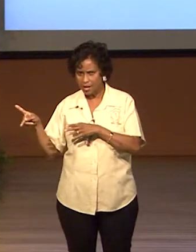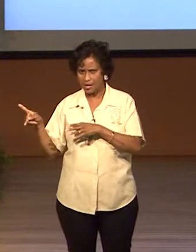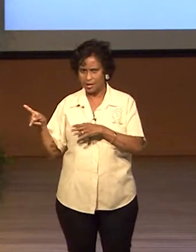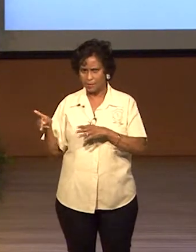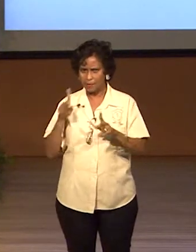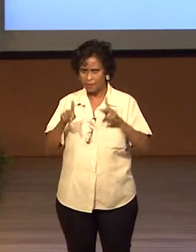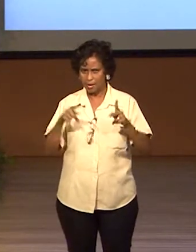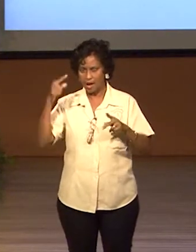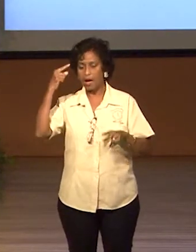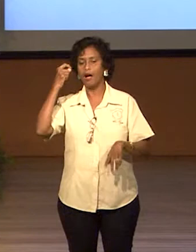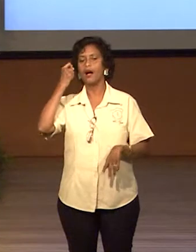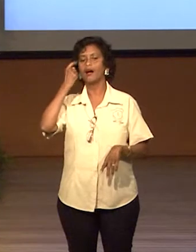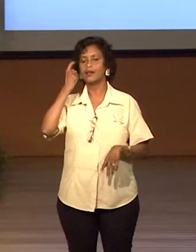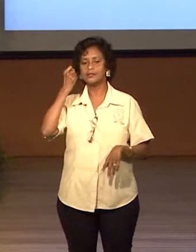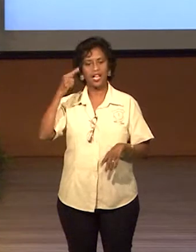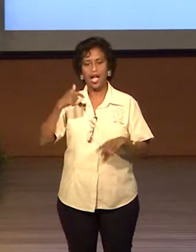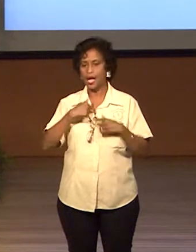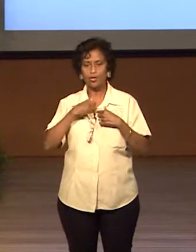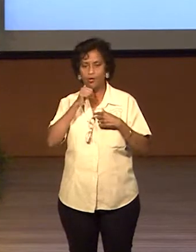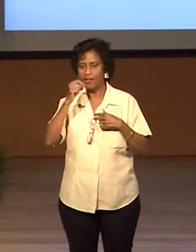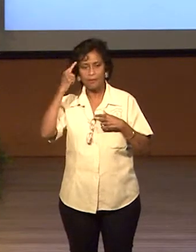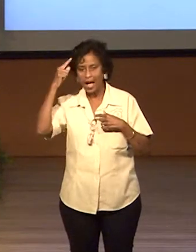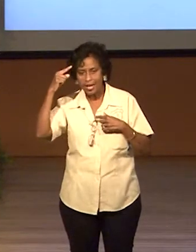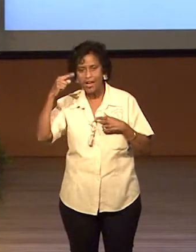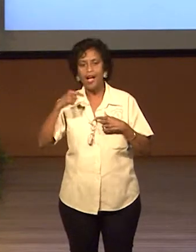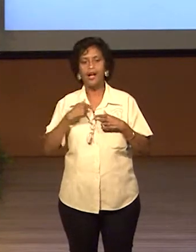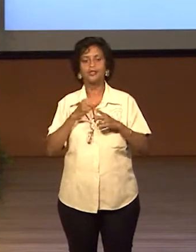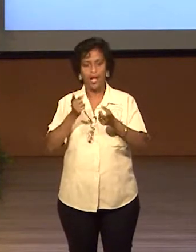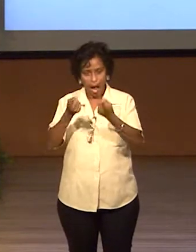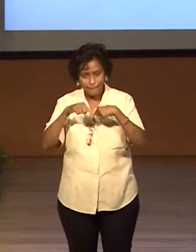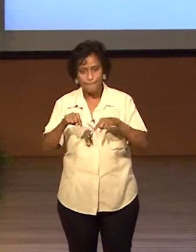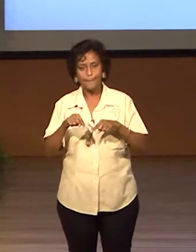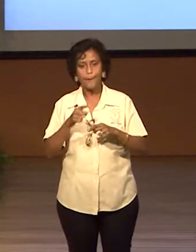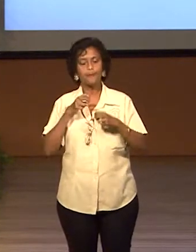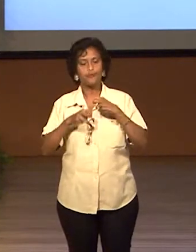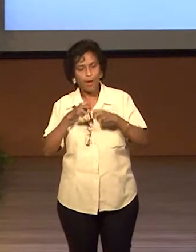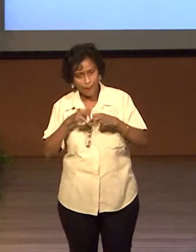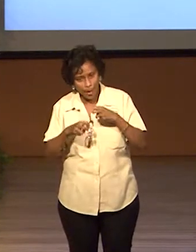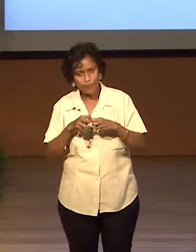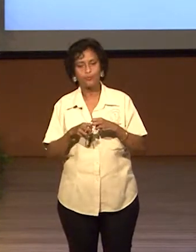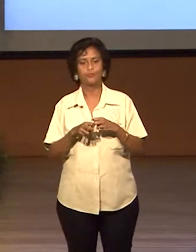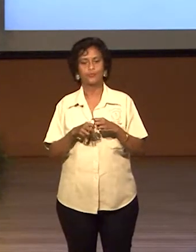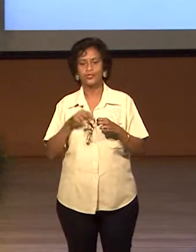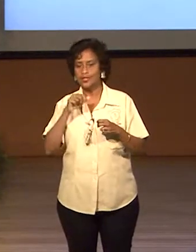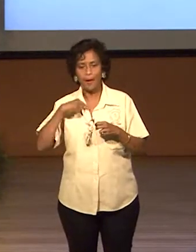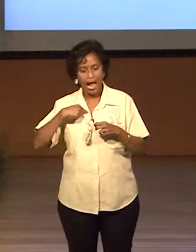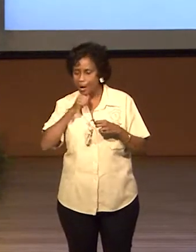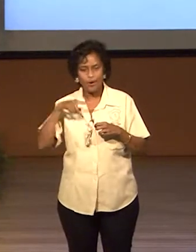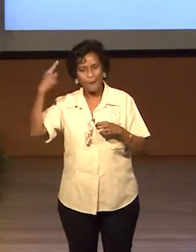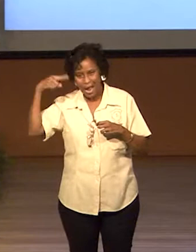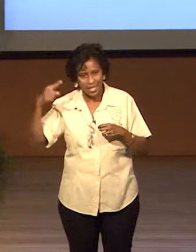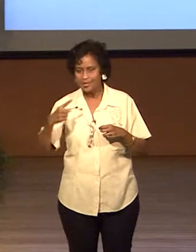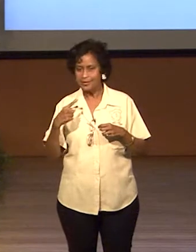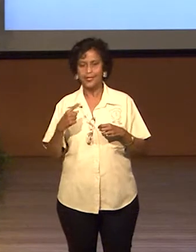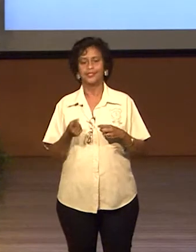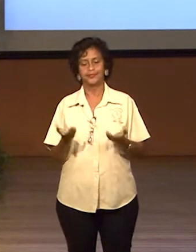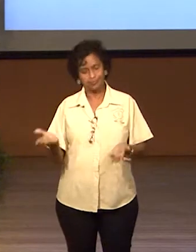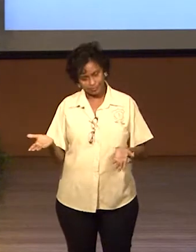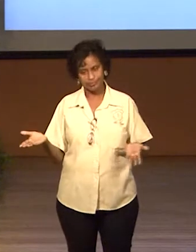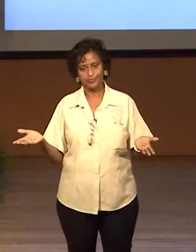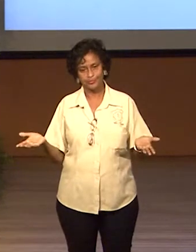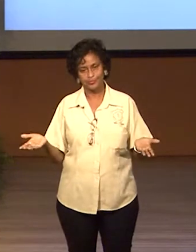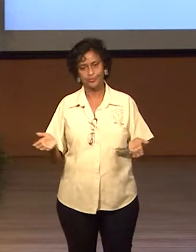they keep reminding me, I'm not mad, I just have a little problem. So the whole idea of madness, and again, that thing about